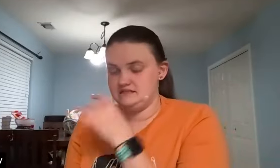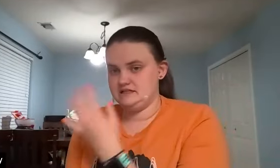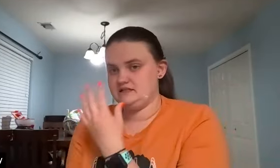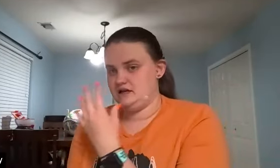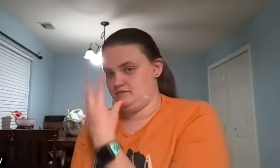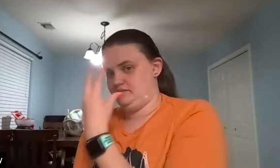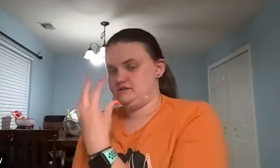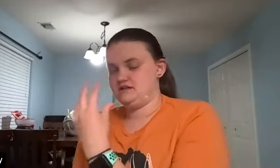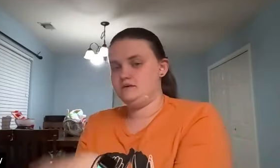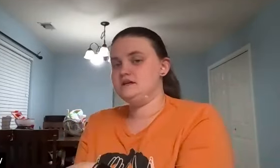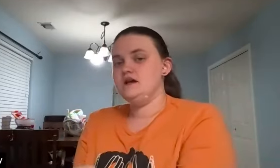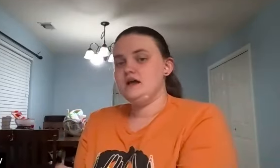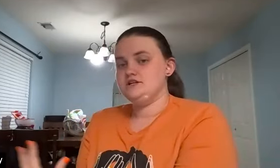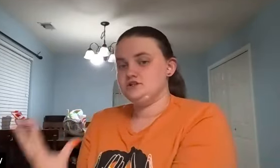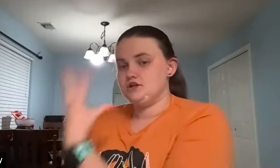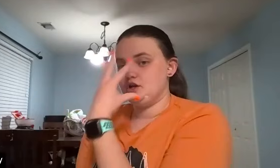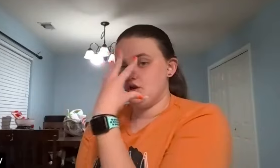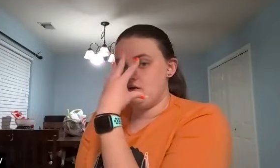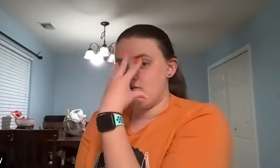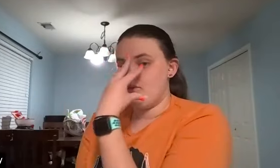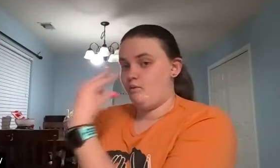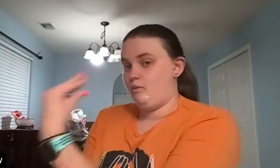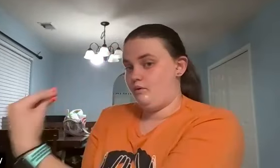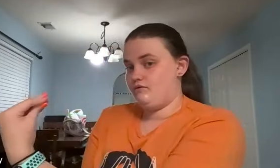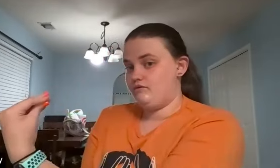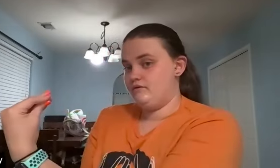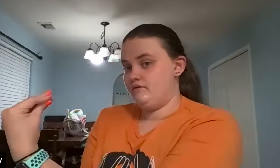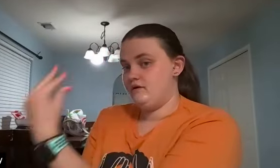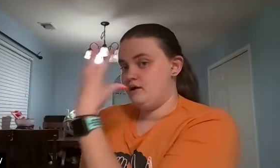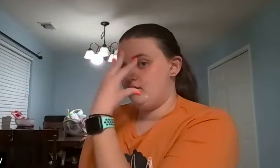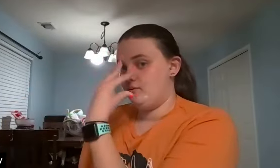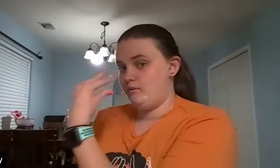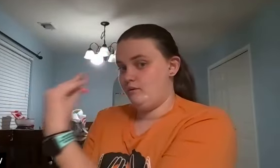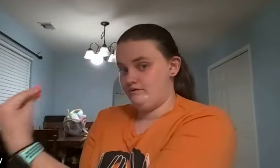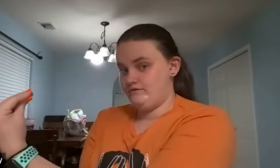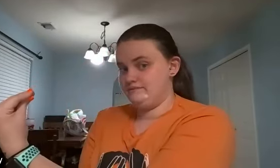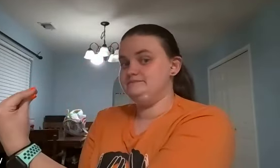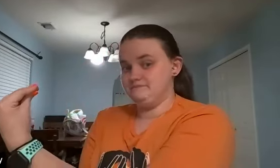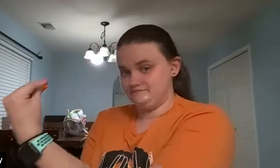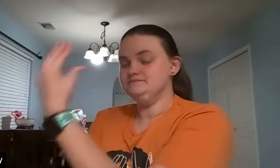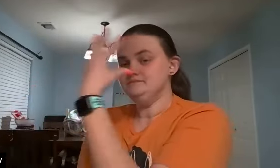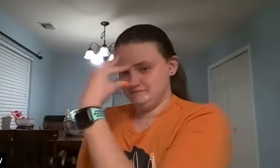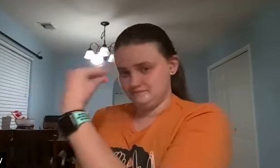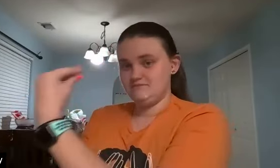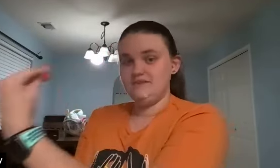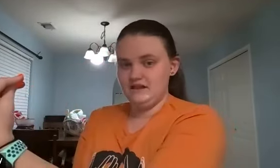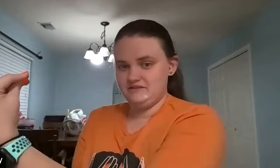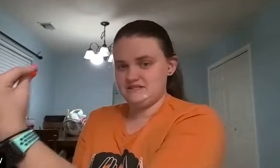it does kind of go sideways, is you're going to go wolf. Wolf. Like the